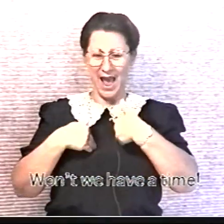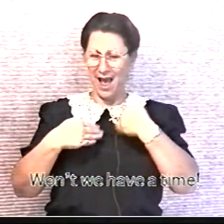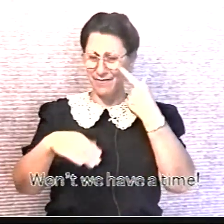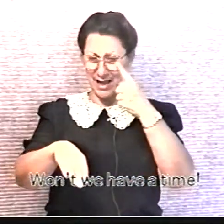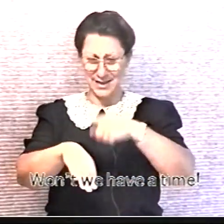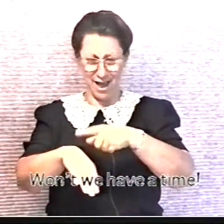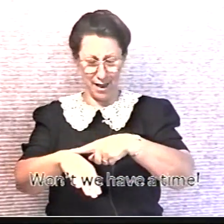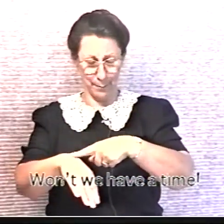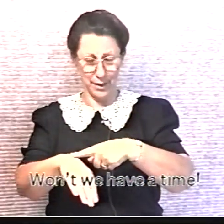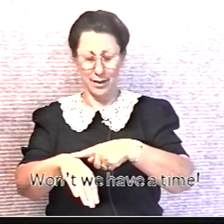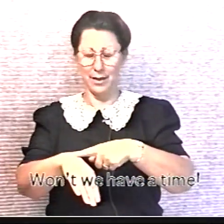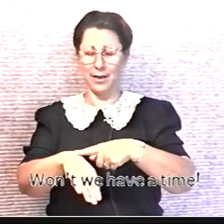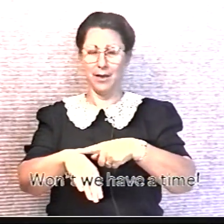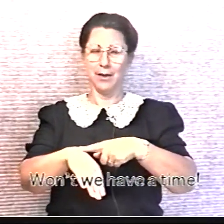a time?